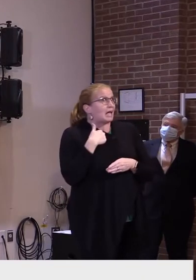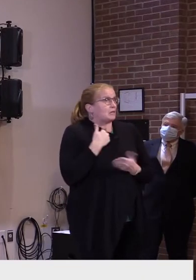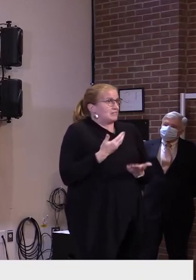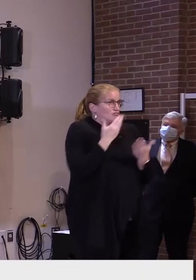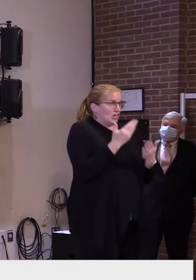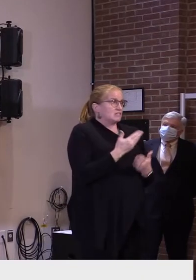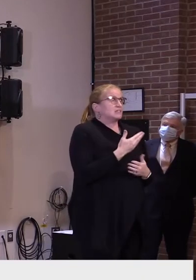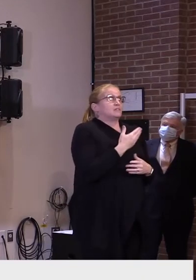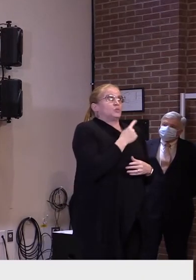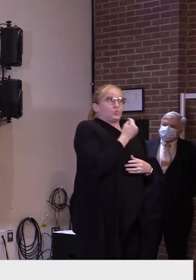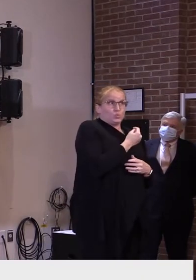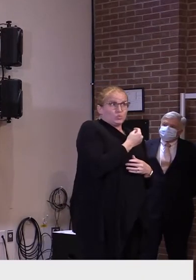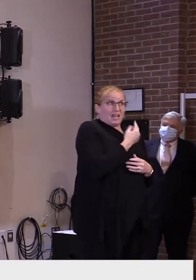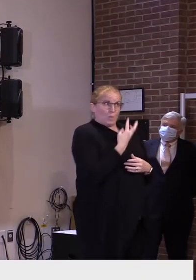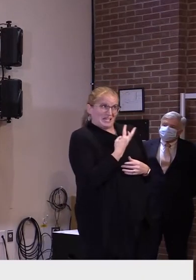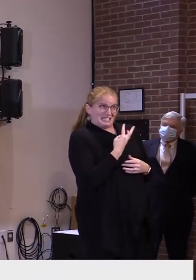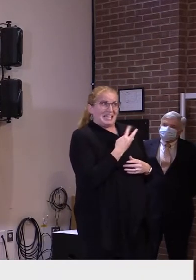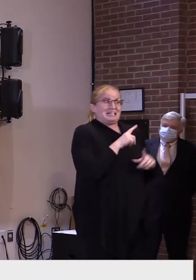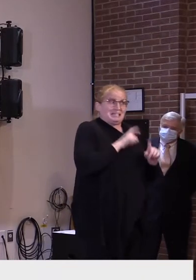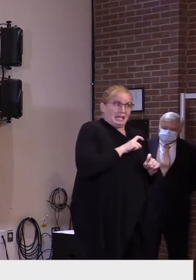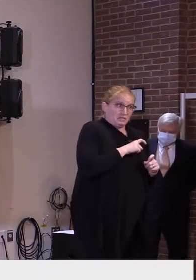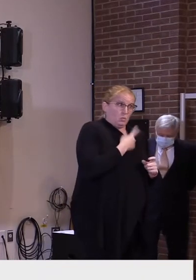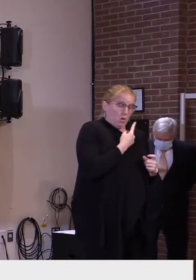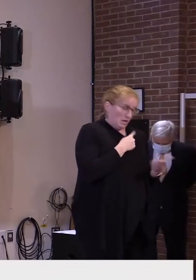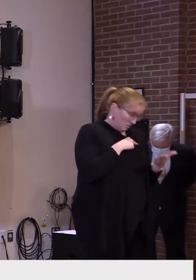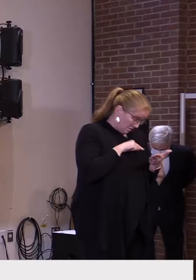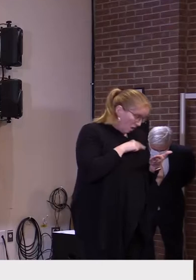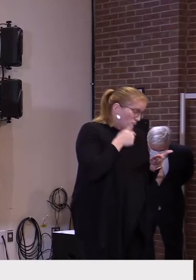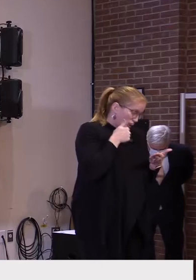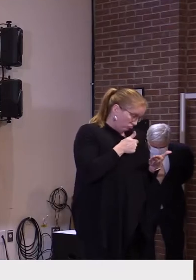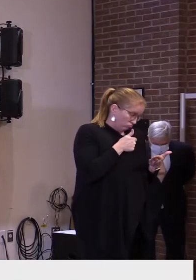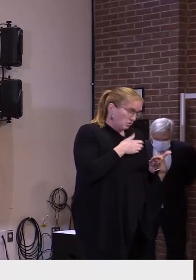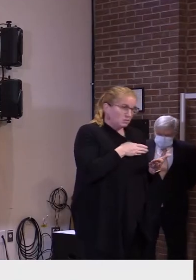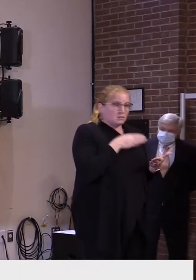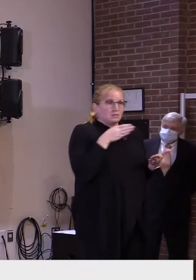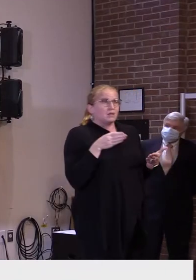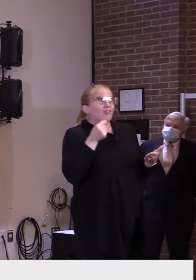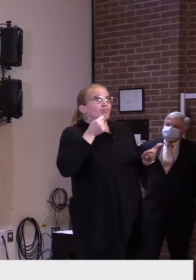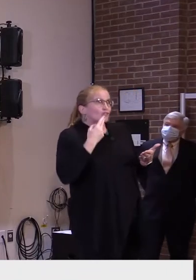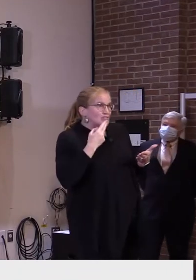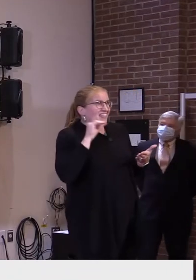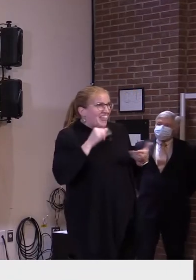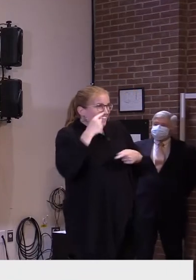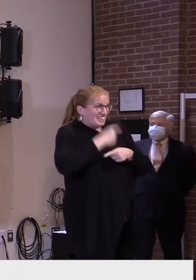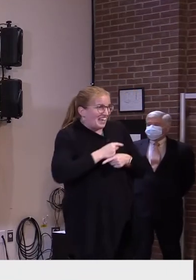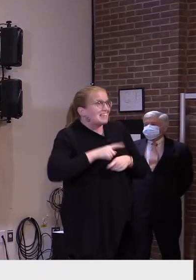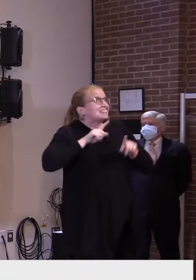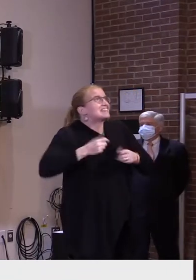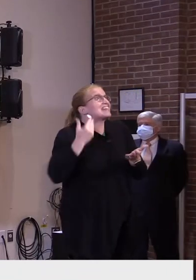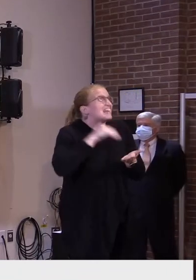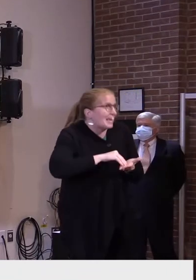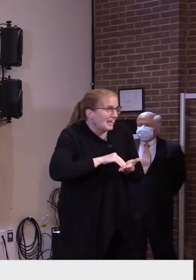Wednesday and the other on Thanksgiving Day to make sure your negative result is accurate.